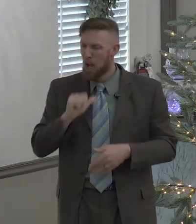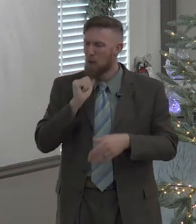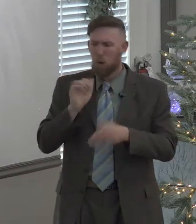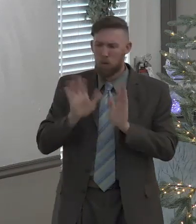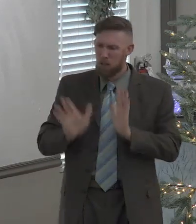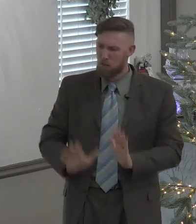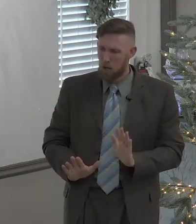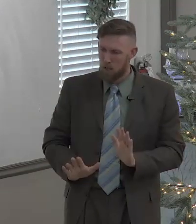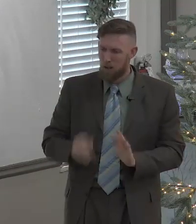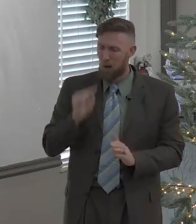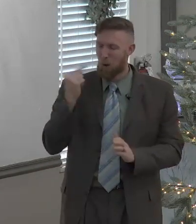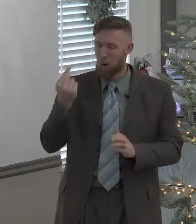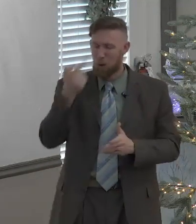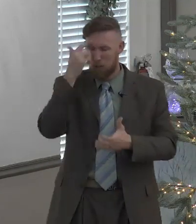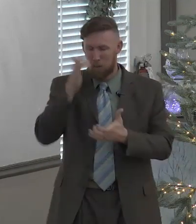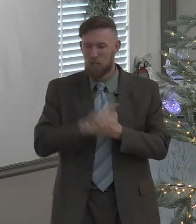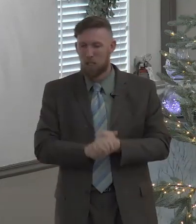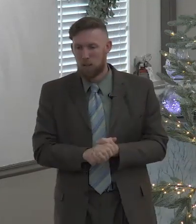only believe.